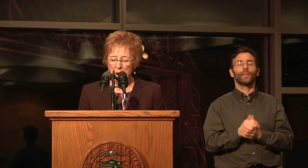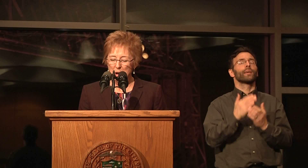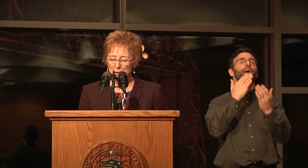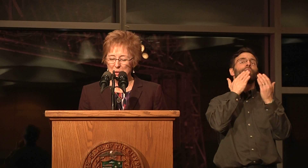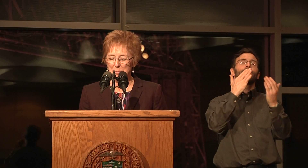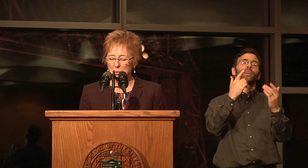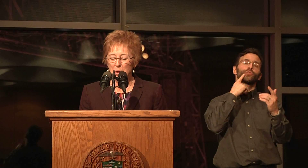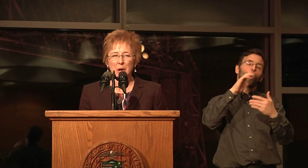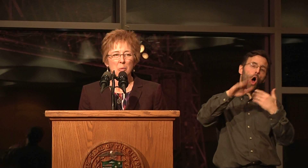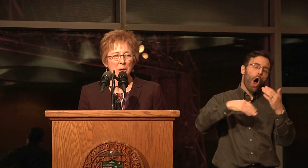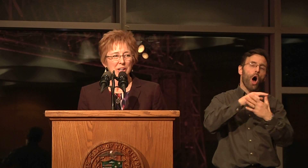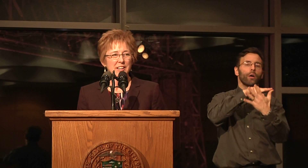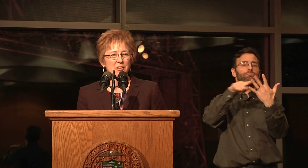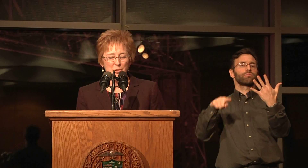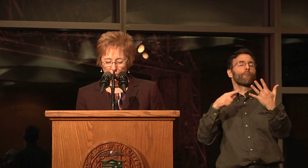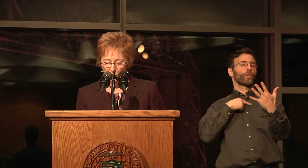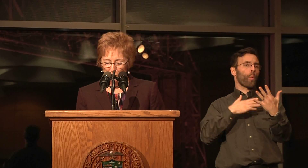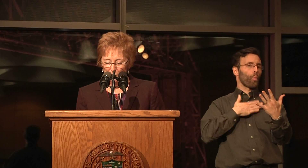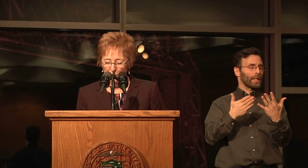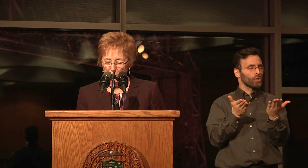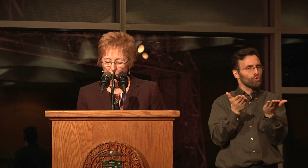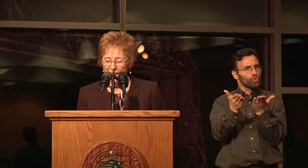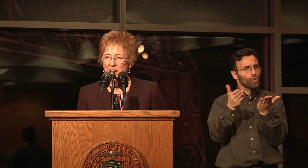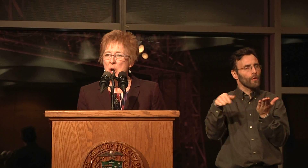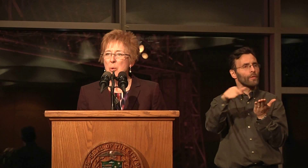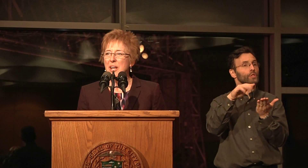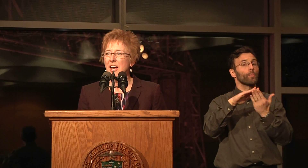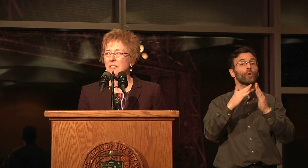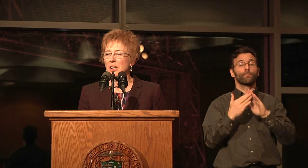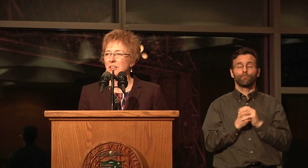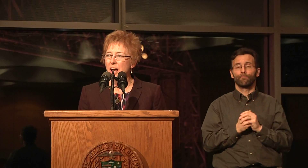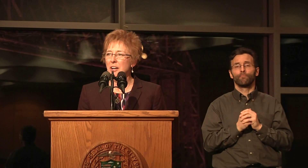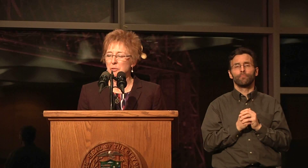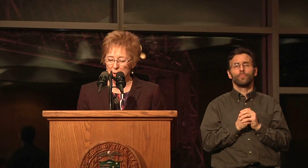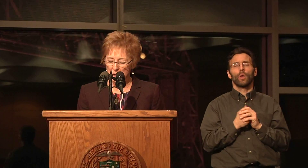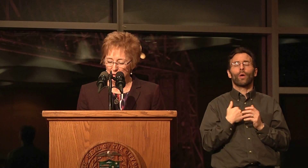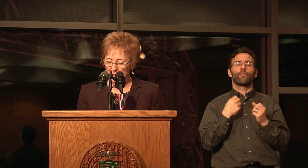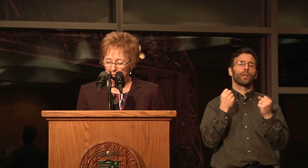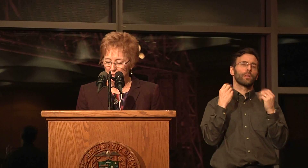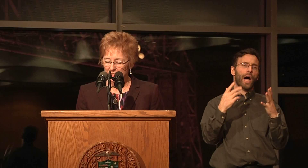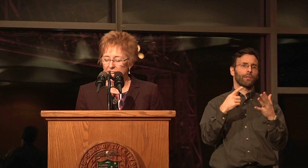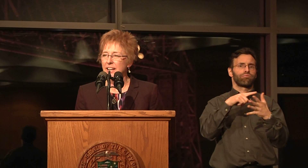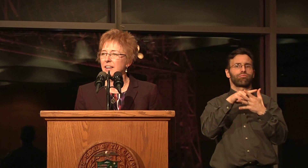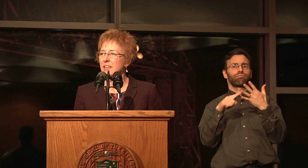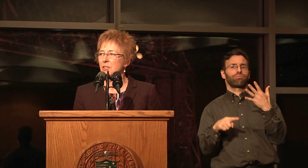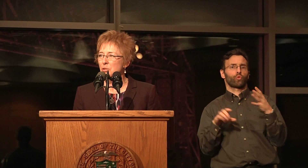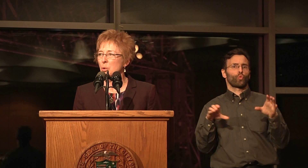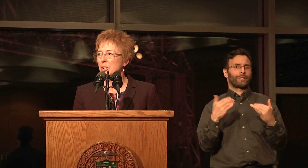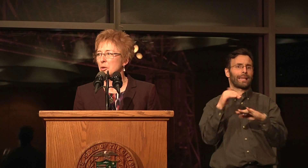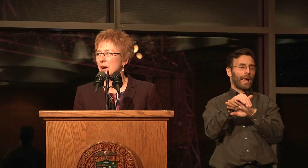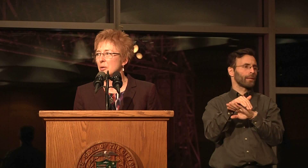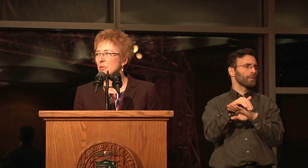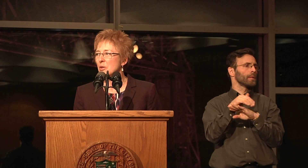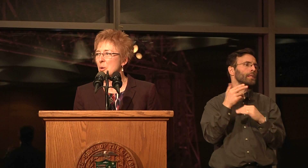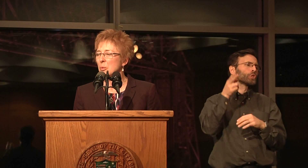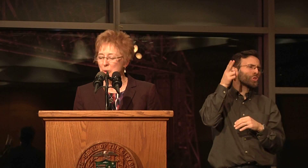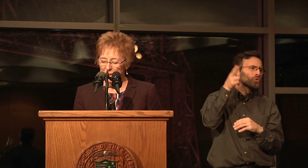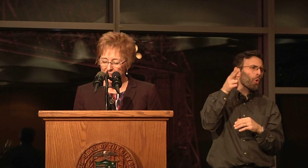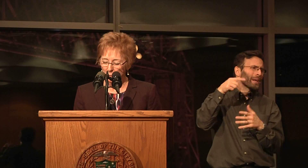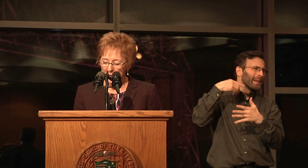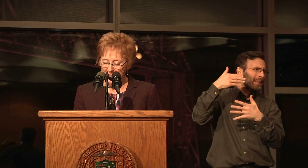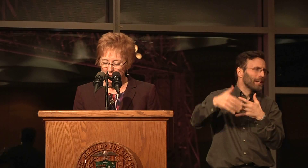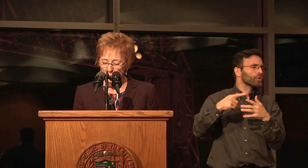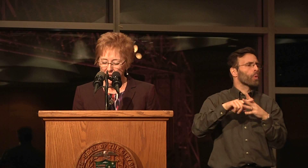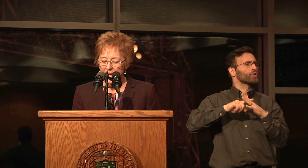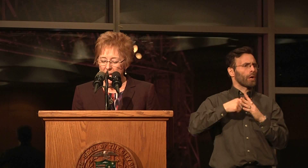Thanks to all of them for a willingness to serve the community. We have a lot of ground to cover tonight, and it's historic ground, so we're going